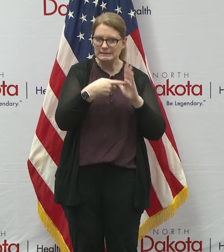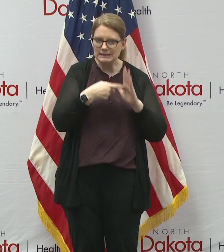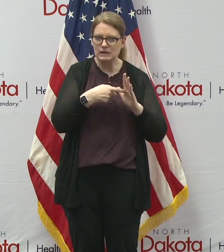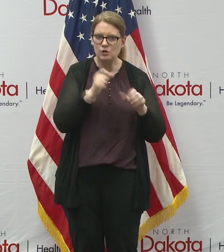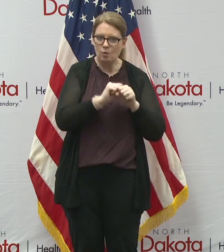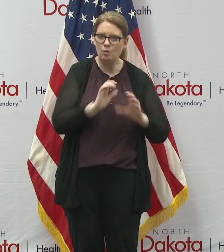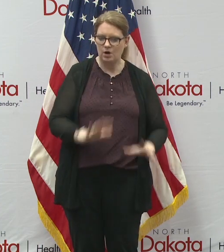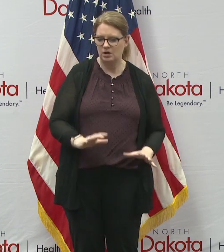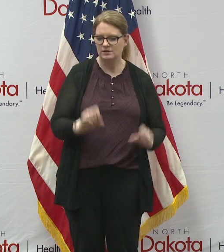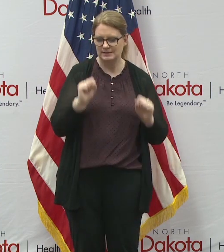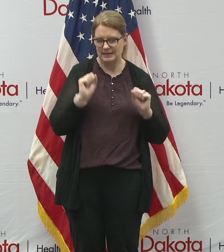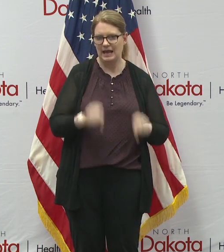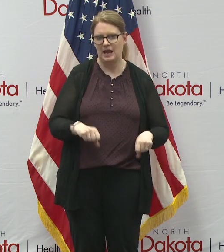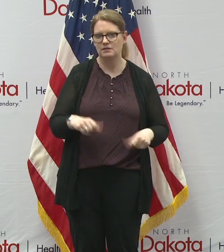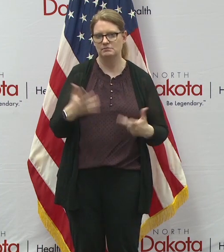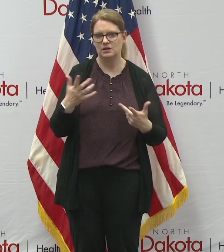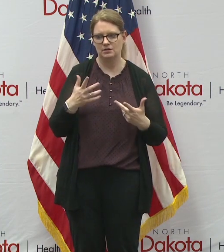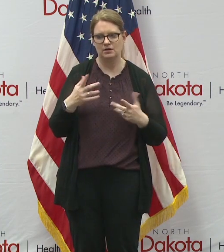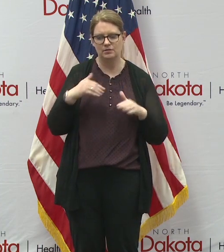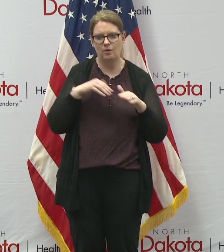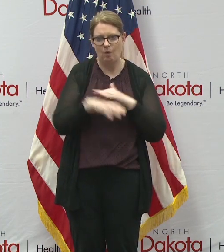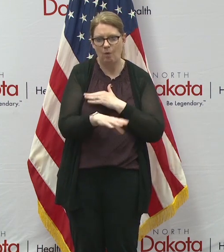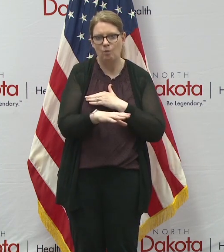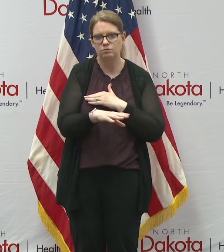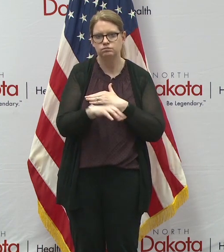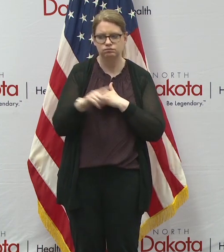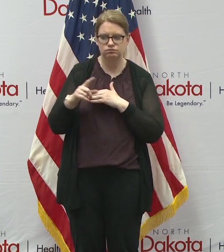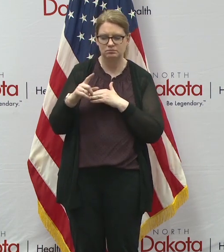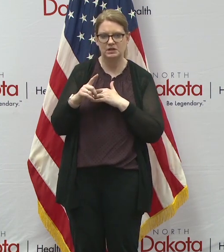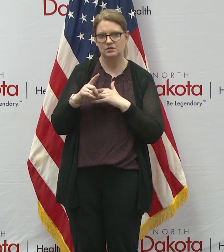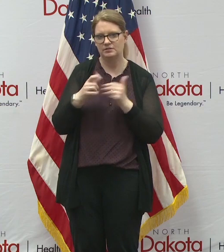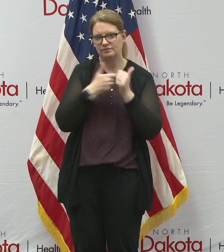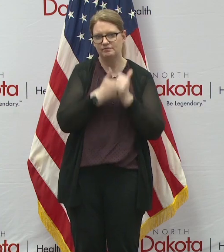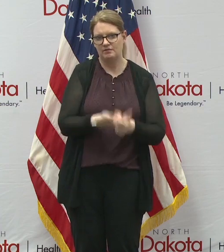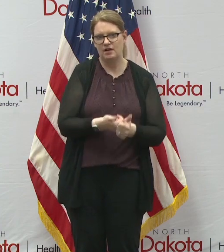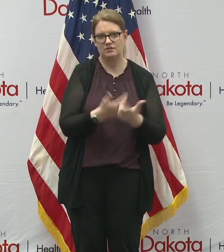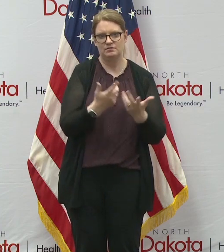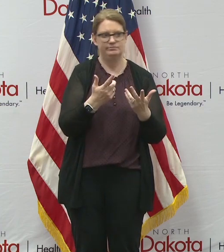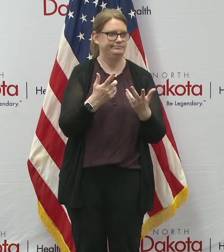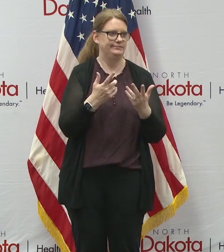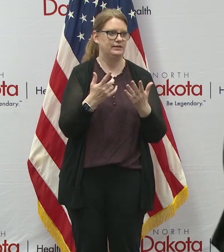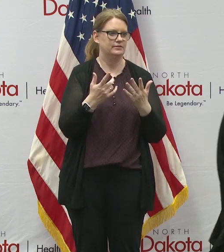about their business and practice within the state under the conditions of their employer.